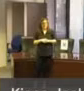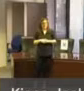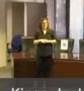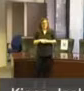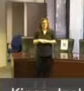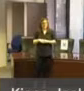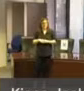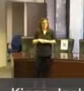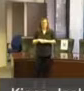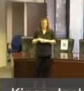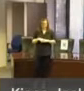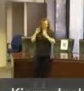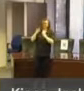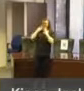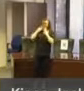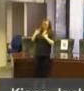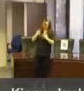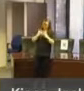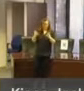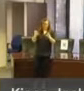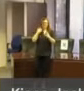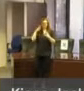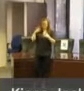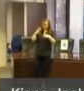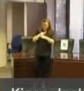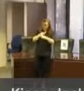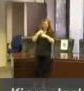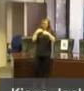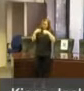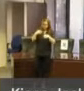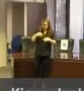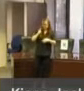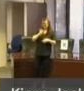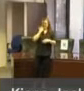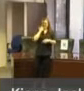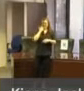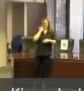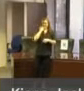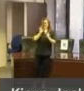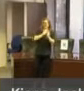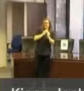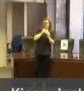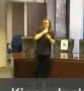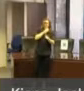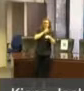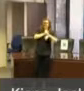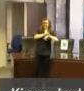Thank you very much for that input from the advisory council. And with that, we'll move